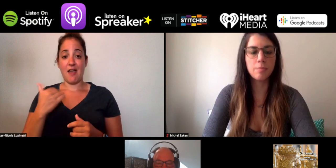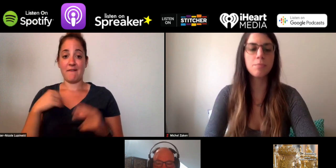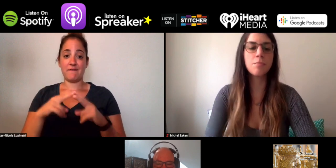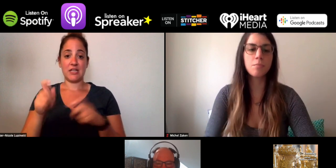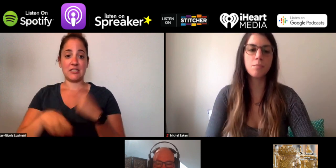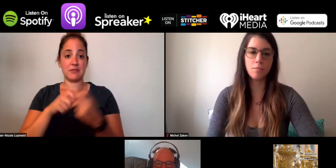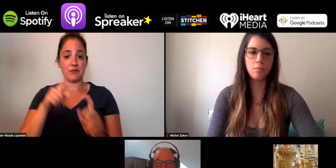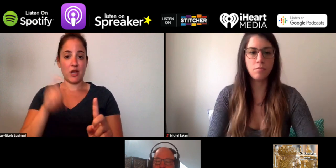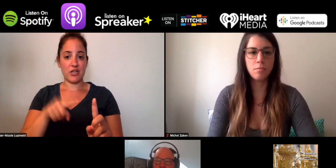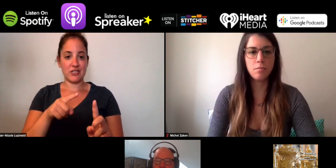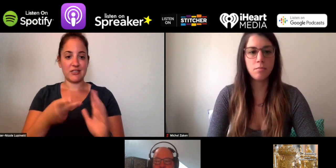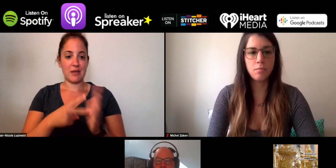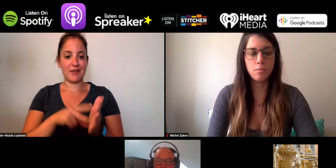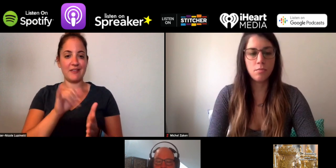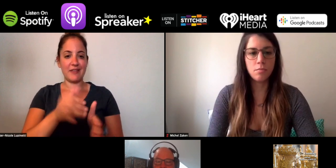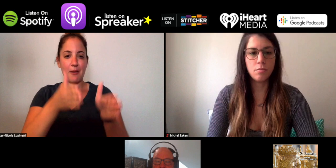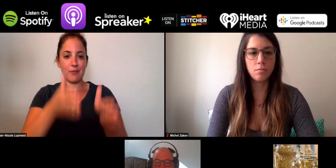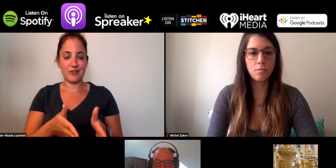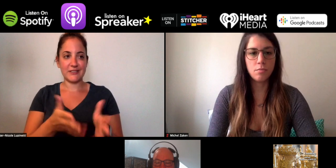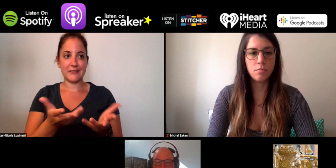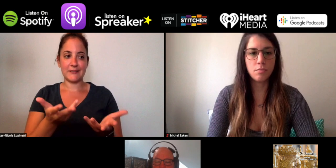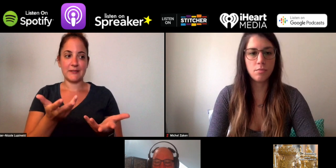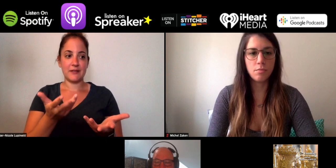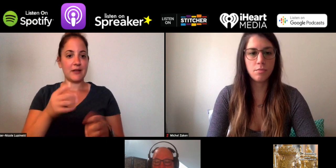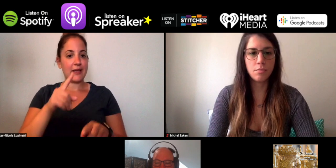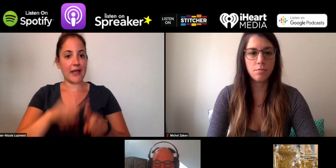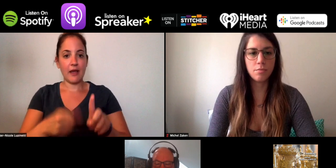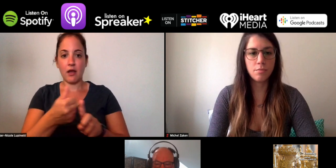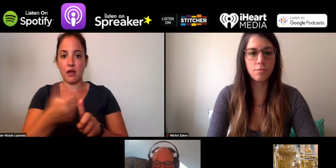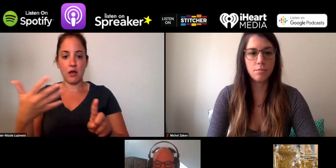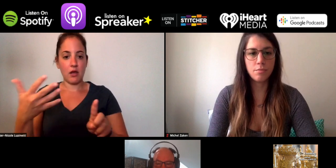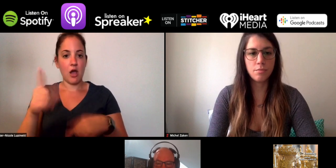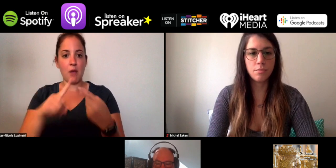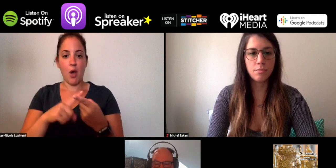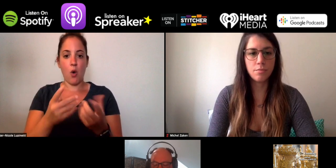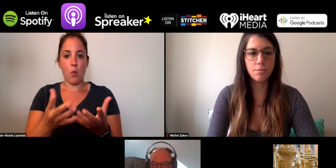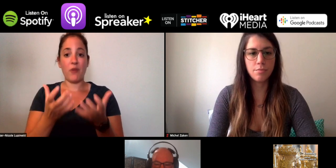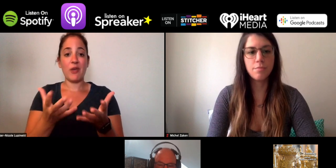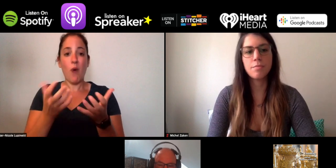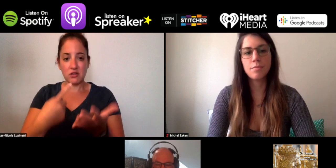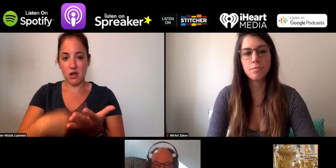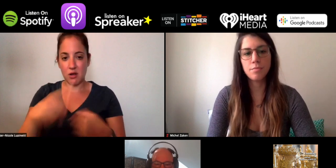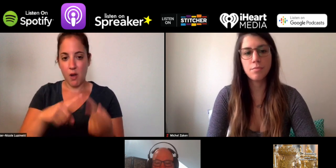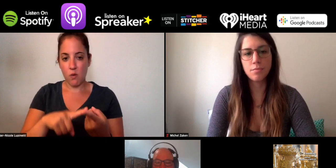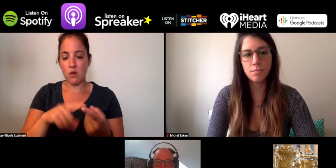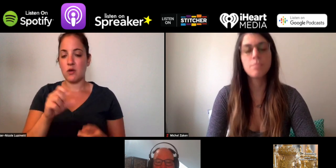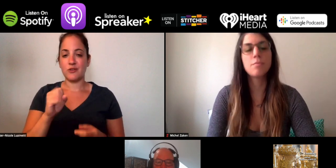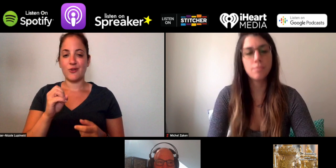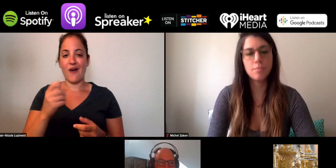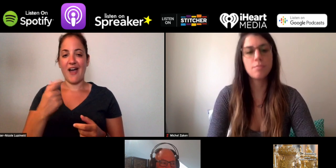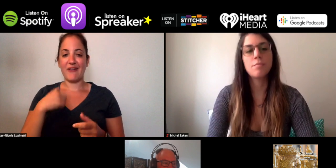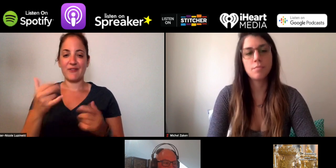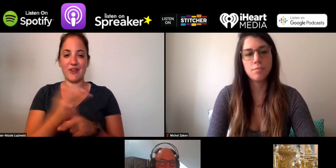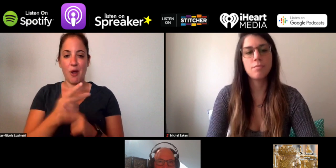question precludes them from talking about what they want to talk about. So there's a fine balance in this